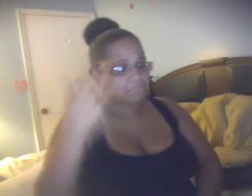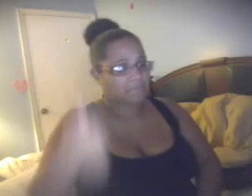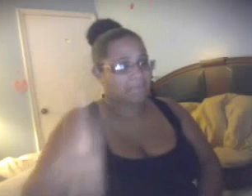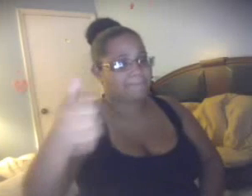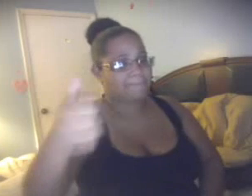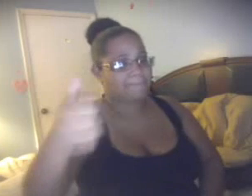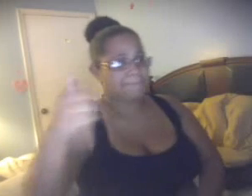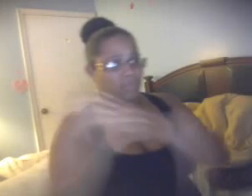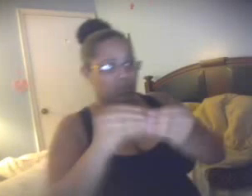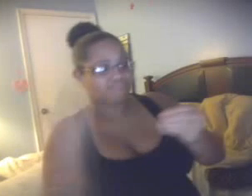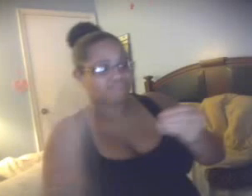Up some more.